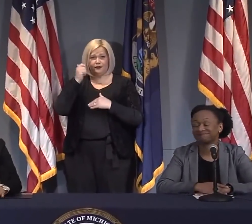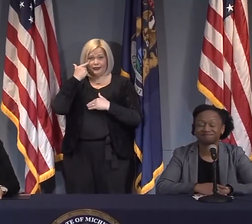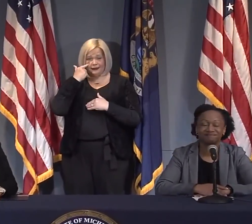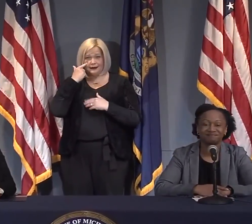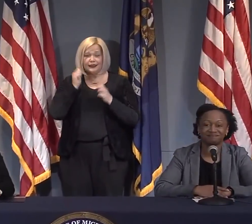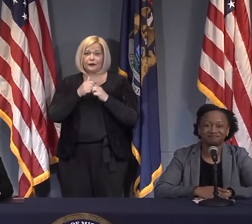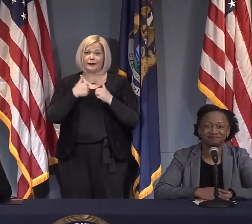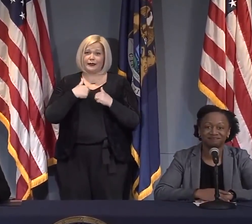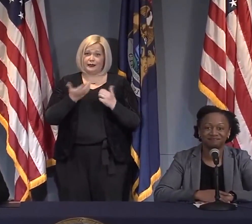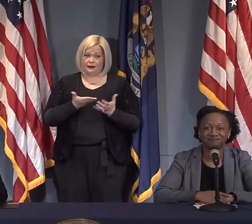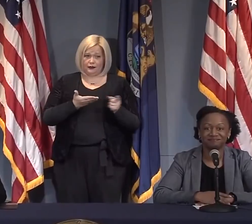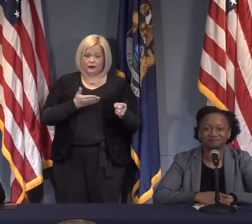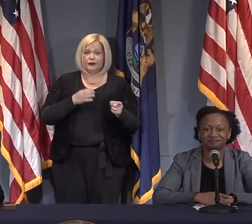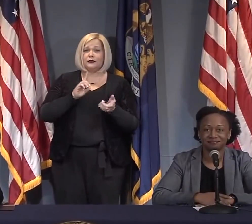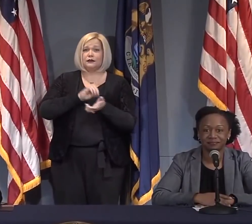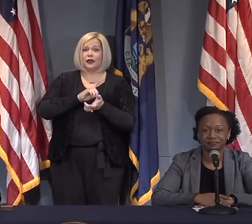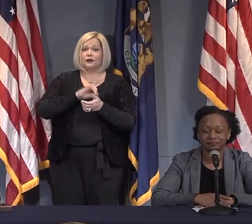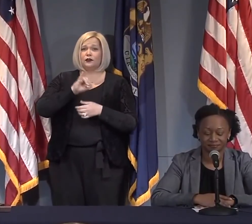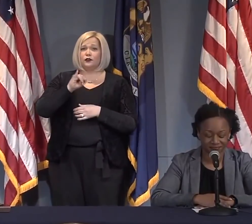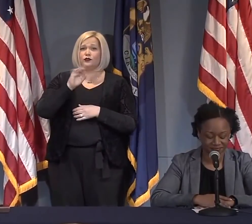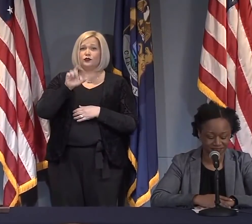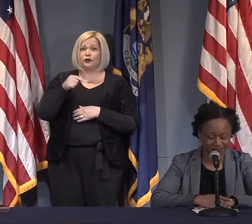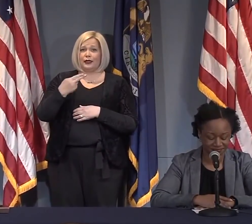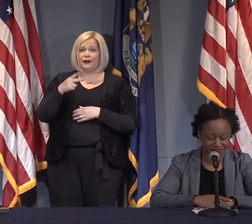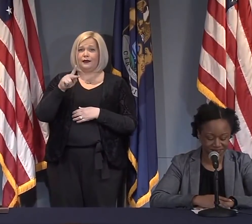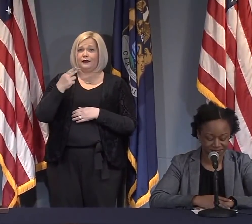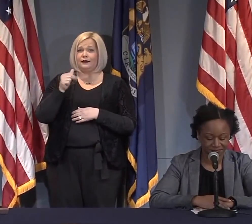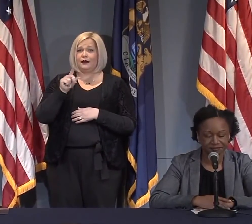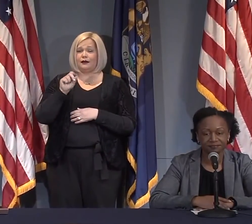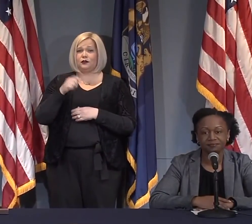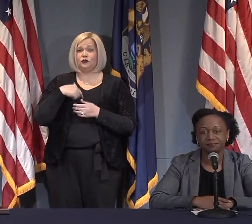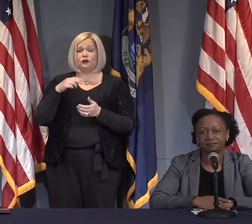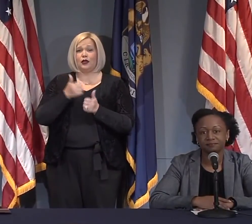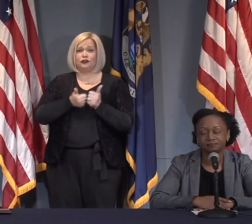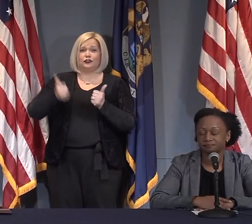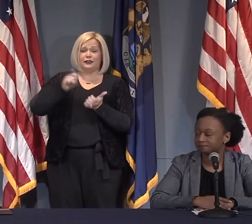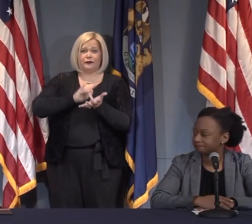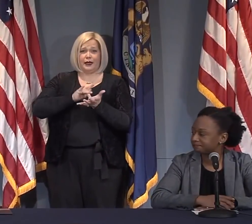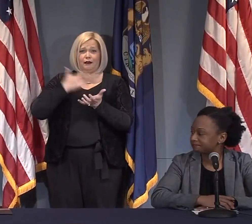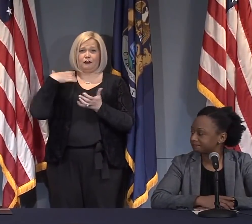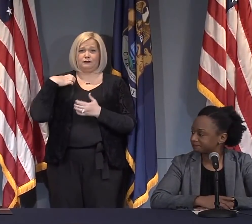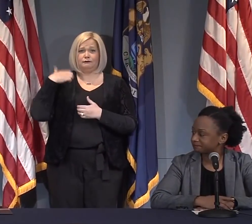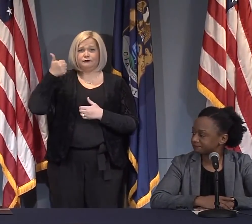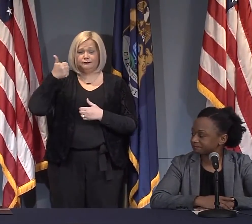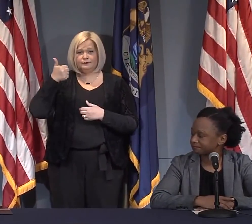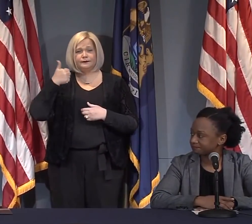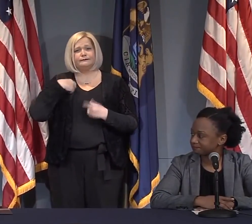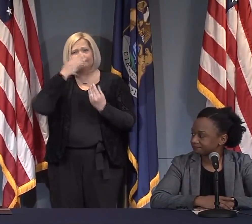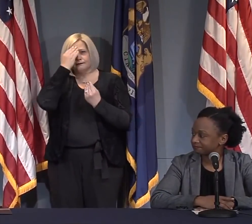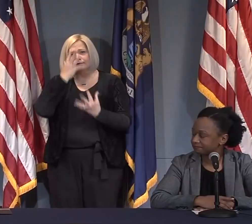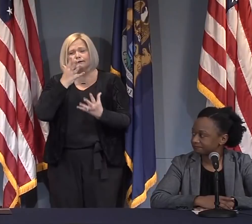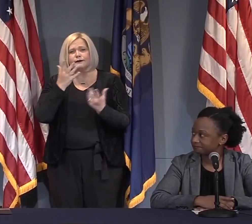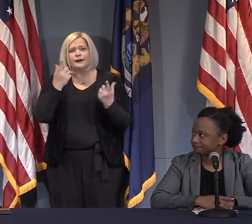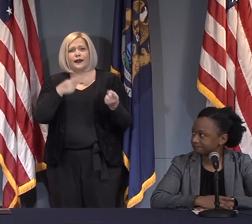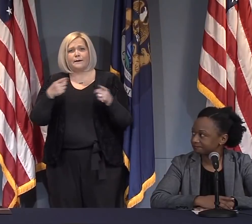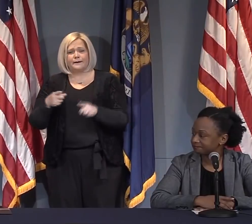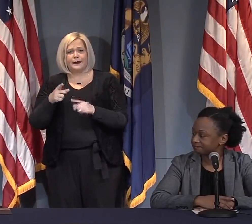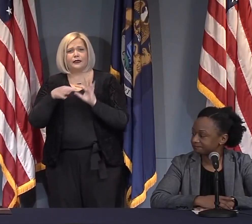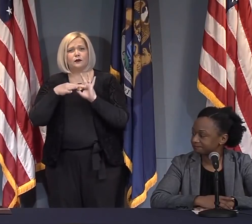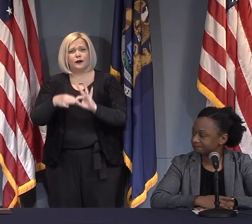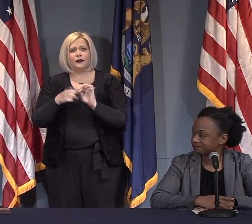by Dr. Janae Caldoun, our Chief Medical Executive. Wanted to give an update on a number of things with regard to